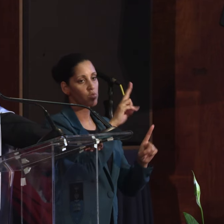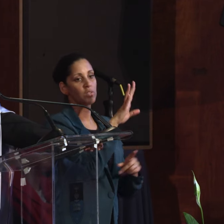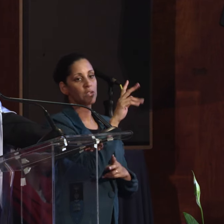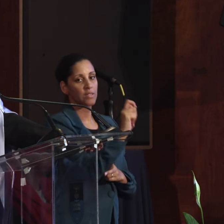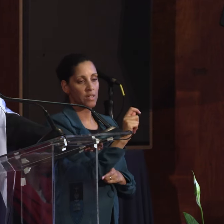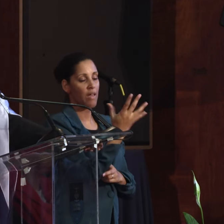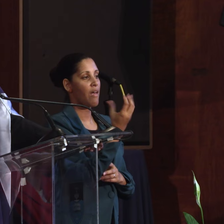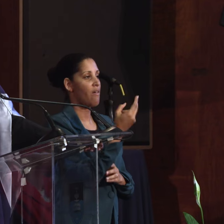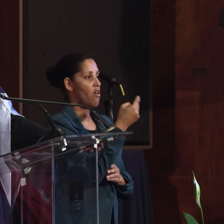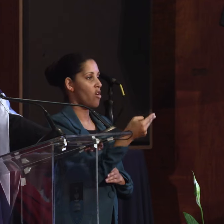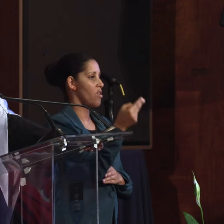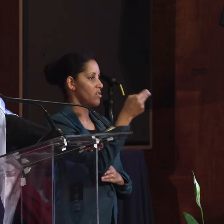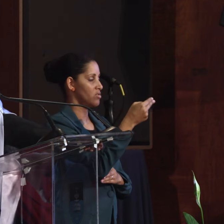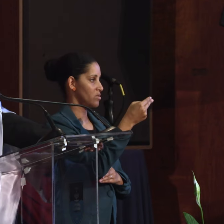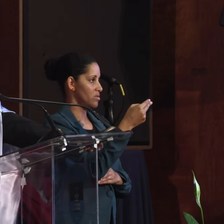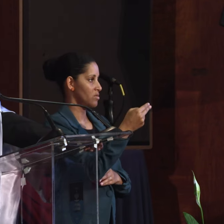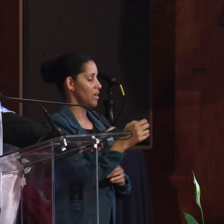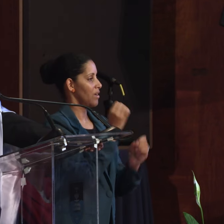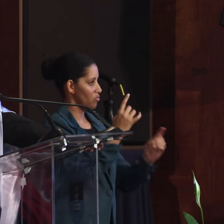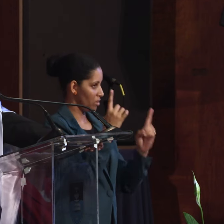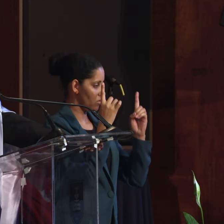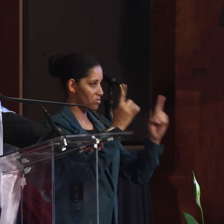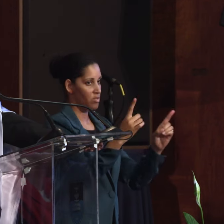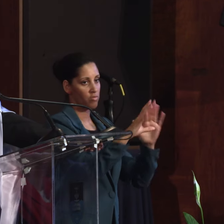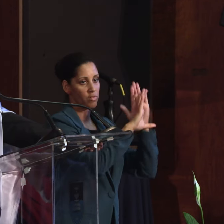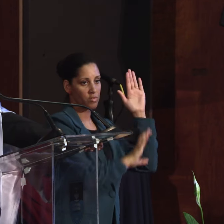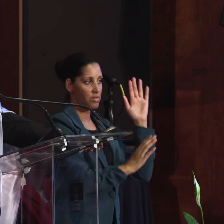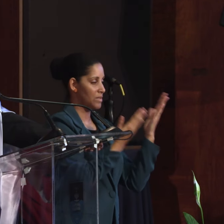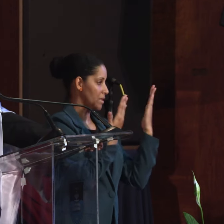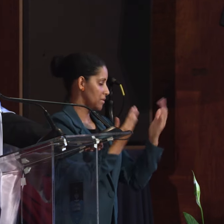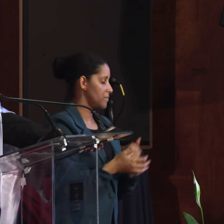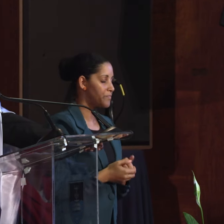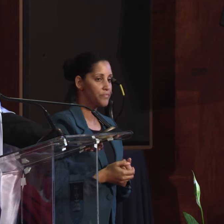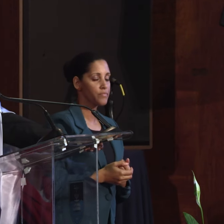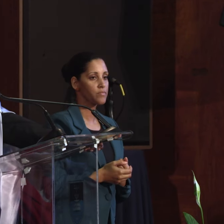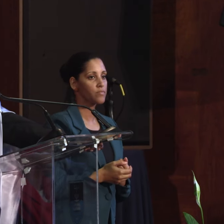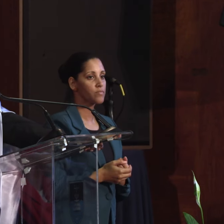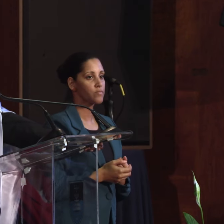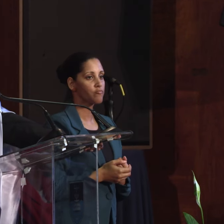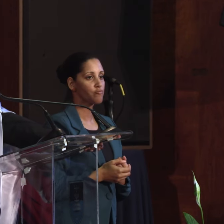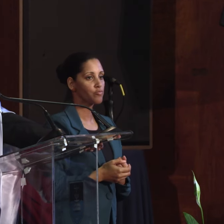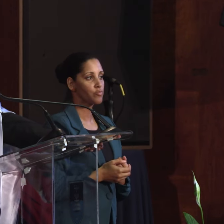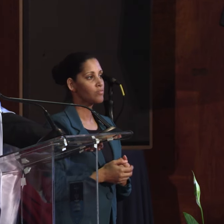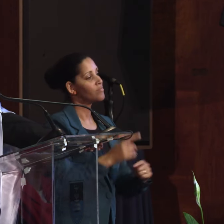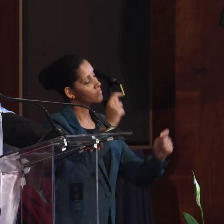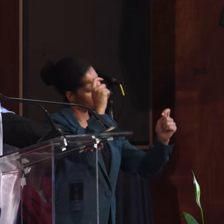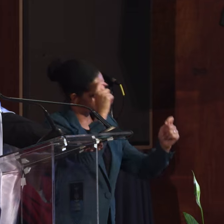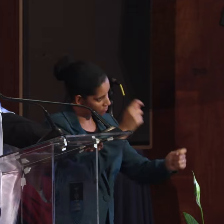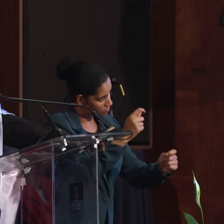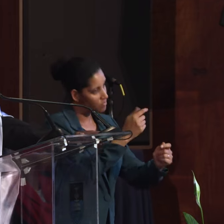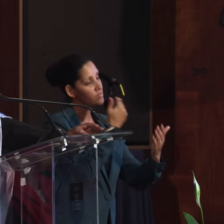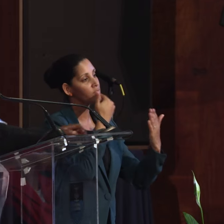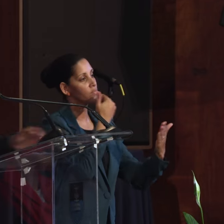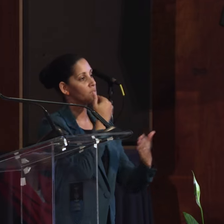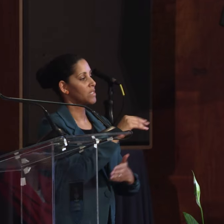holds an honors in education in curriculum studies. A sincere thank you to Neliswa Sampi